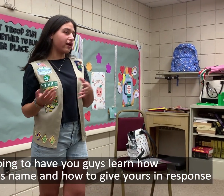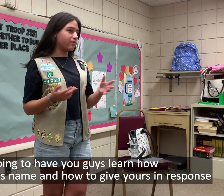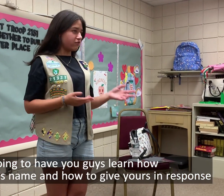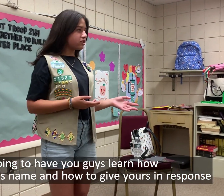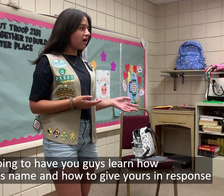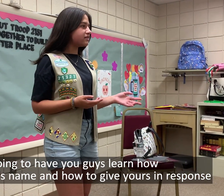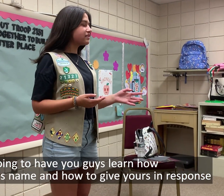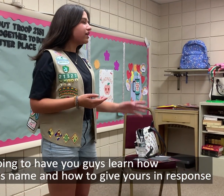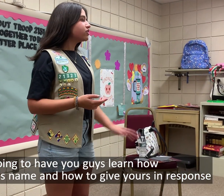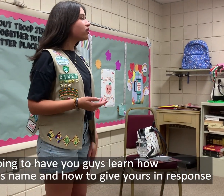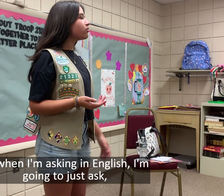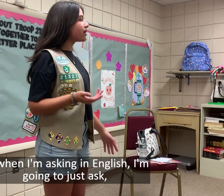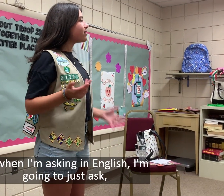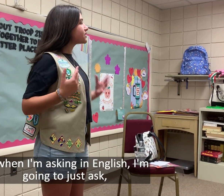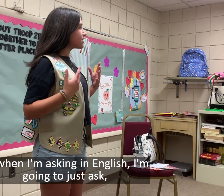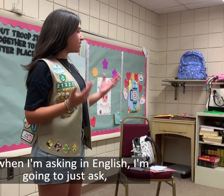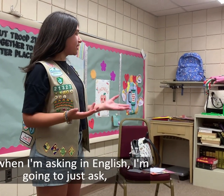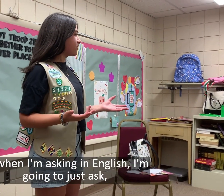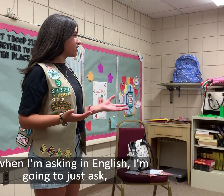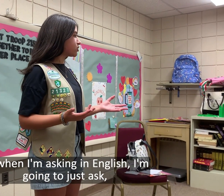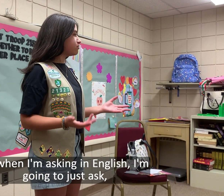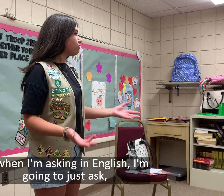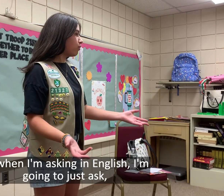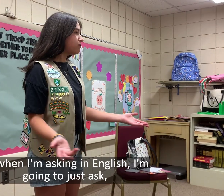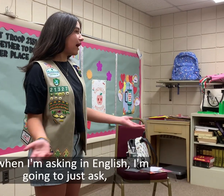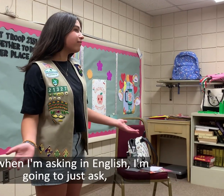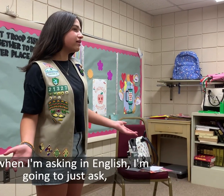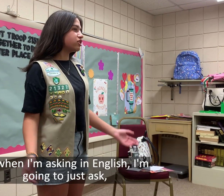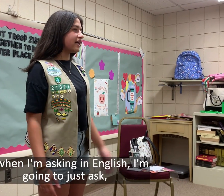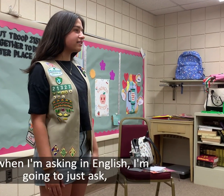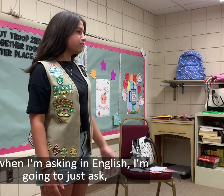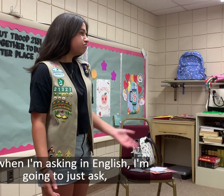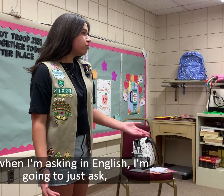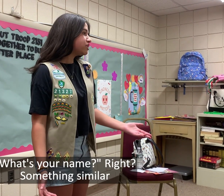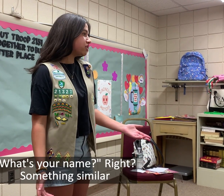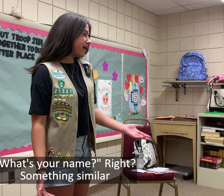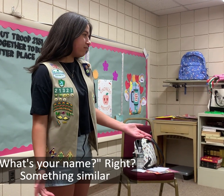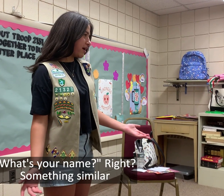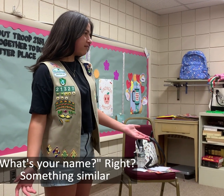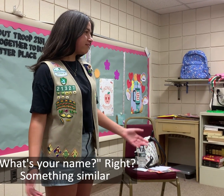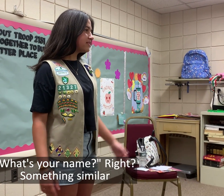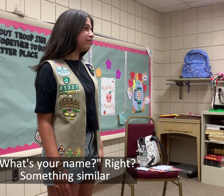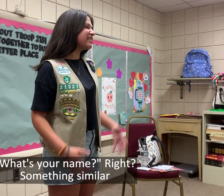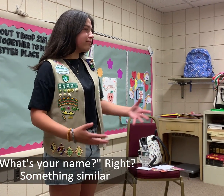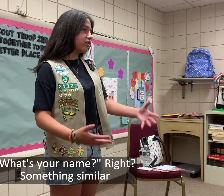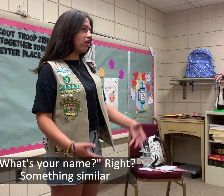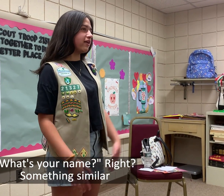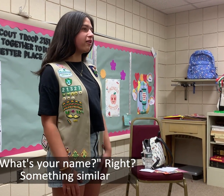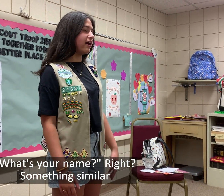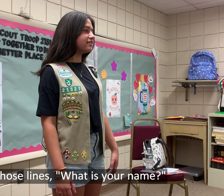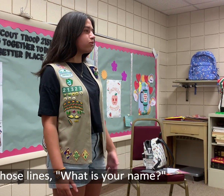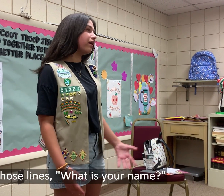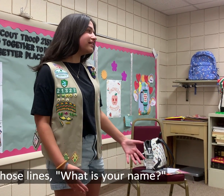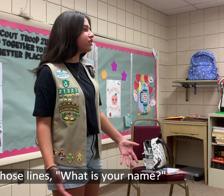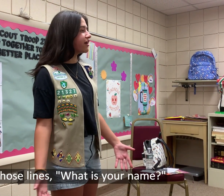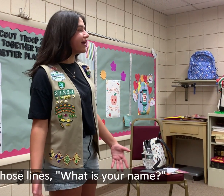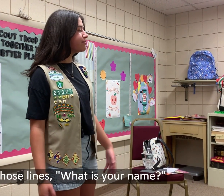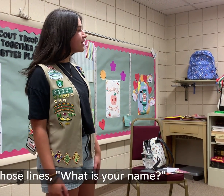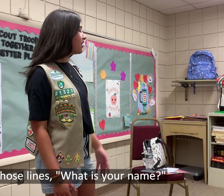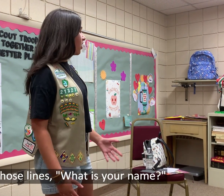in response. So when I'm asking in English, I'm going to just ask, what's your name, right? Something similar along that lines. What is your name? Along